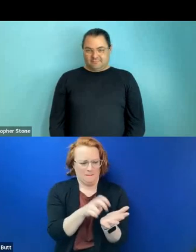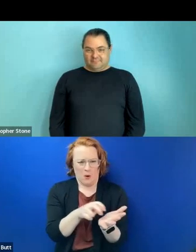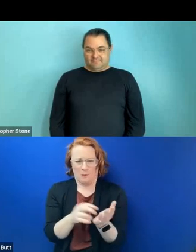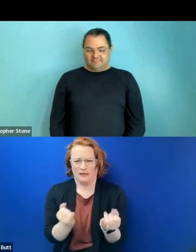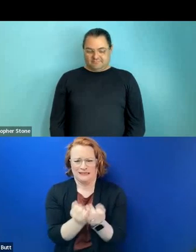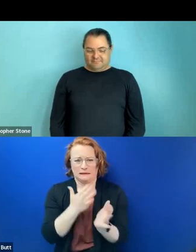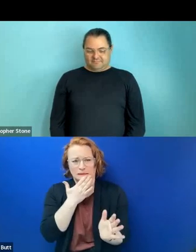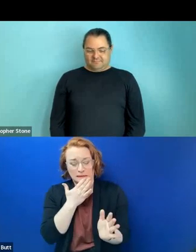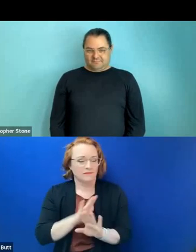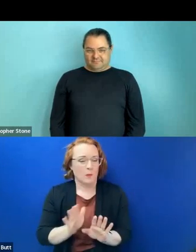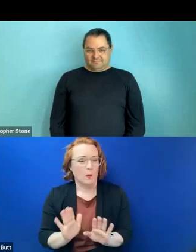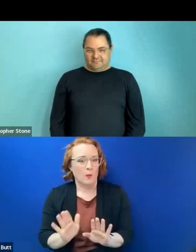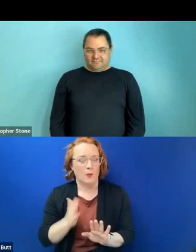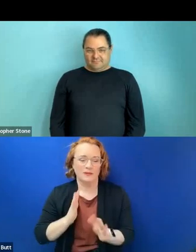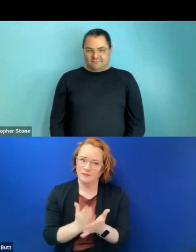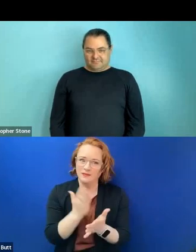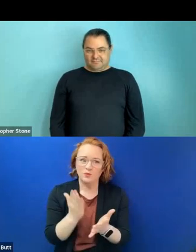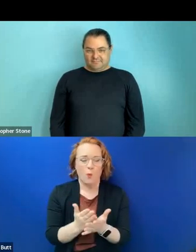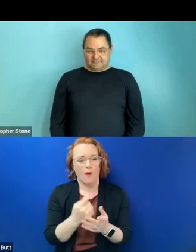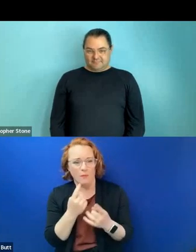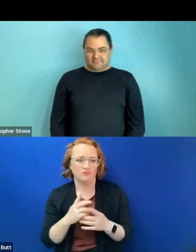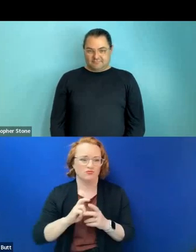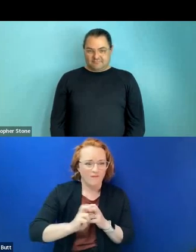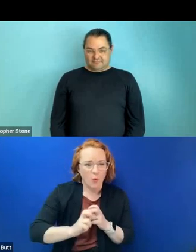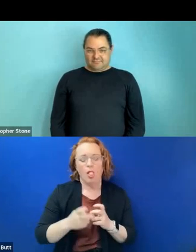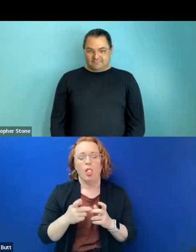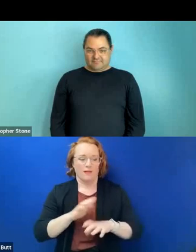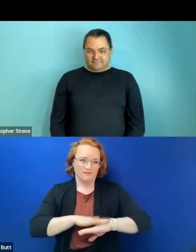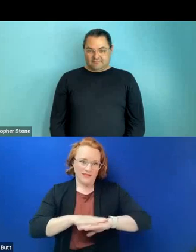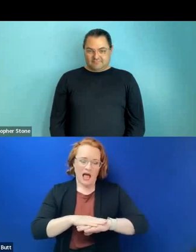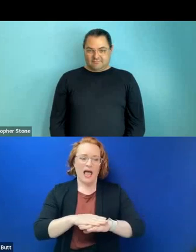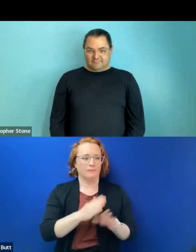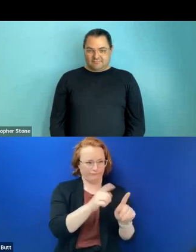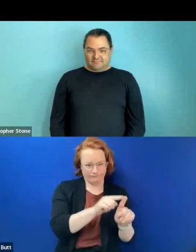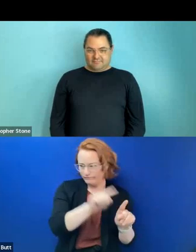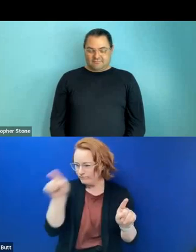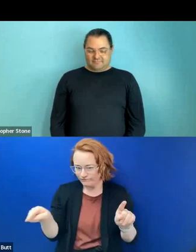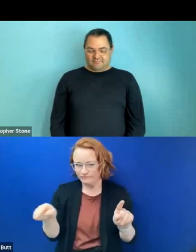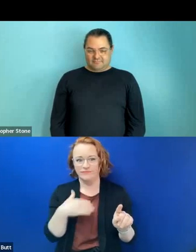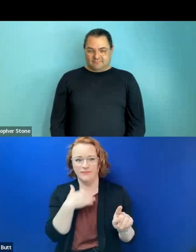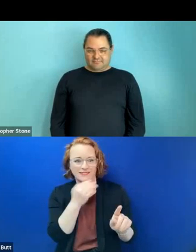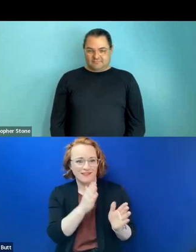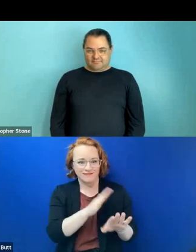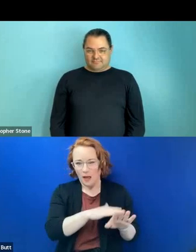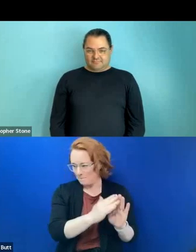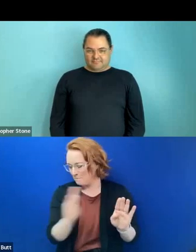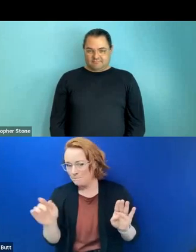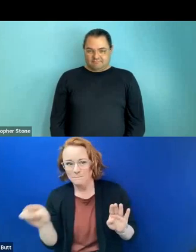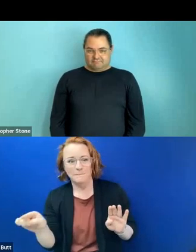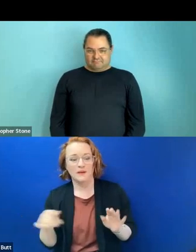place at the right time and make sure you have enough time to travel, because that can happen. I might have a